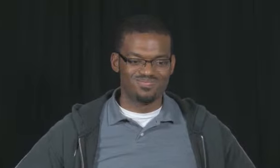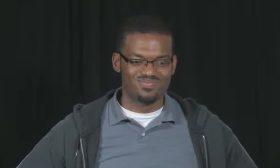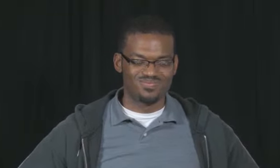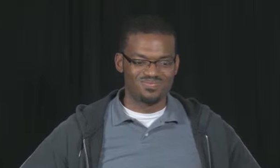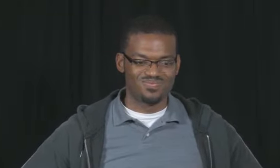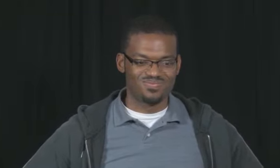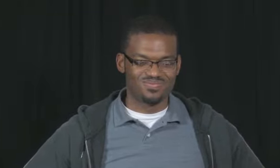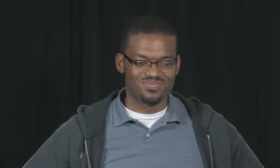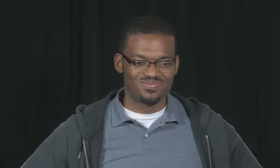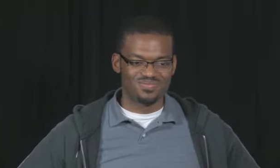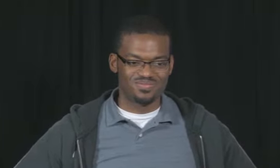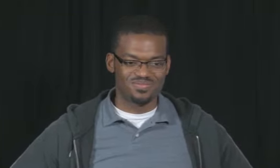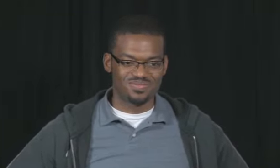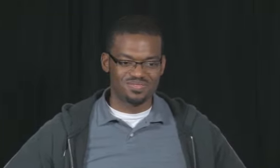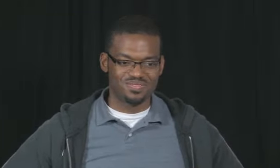And you've accomplished everything that you wanted to.